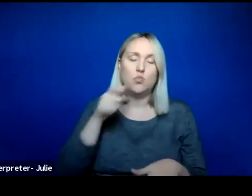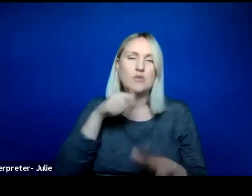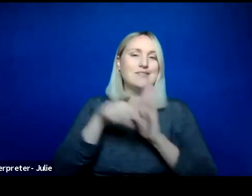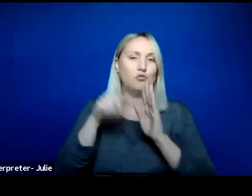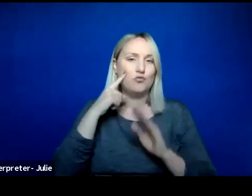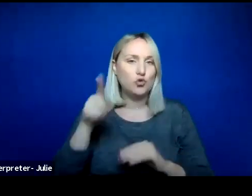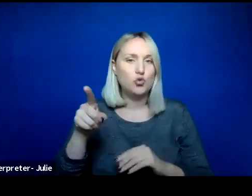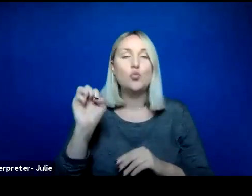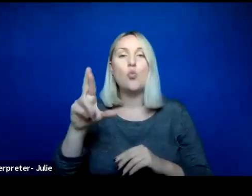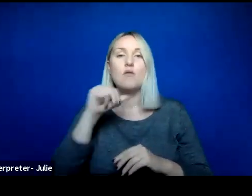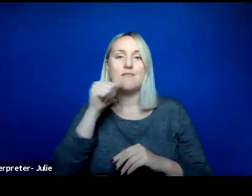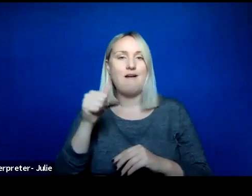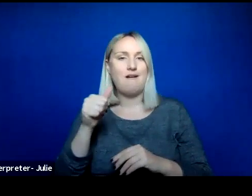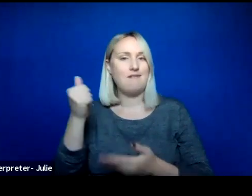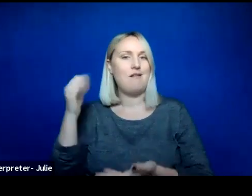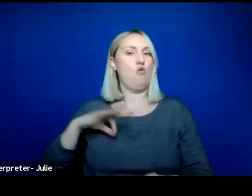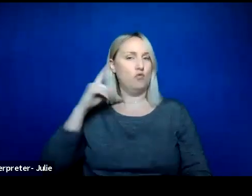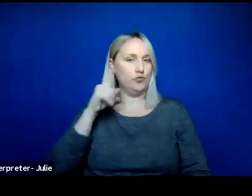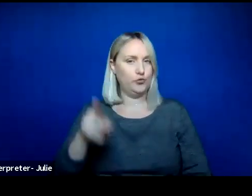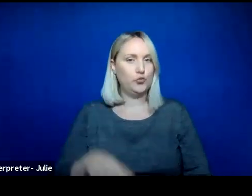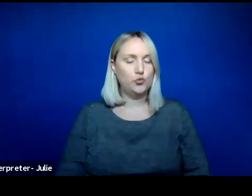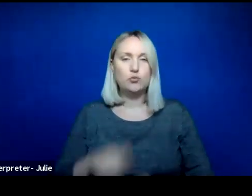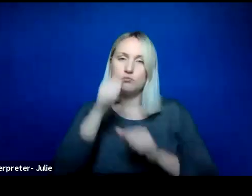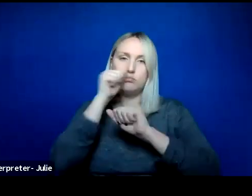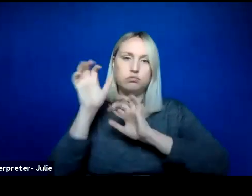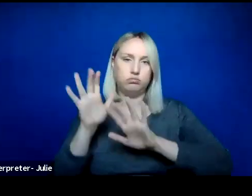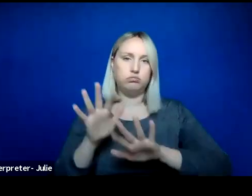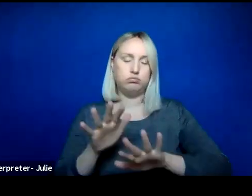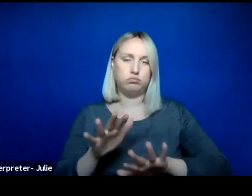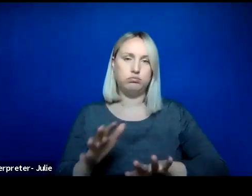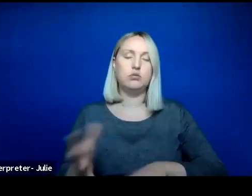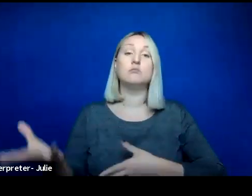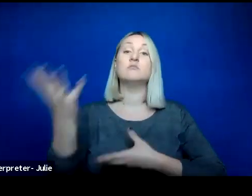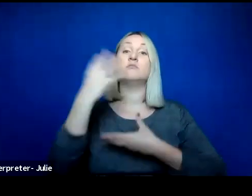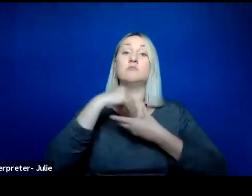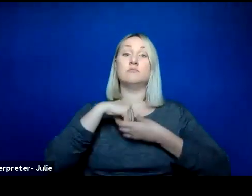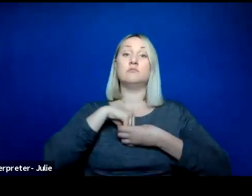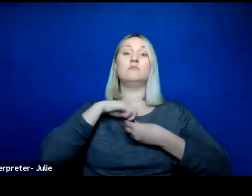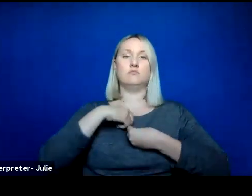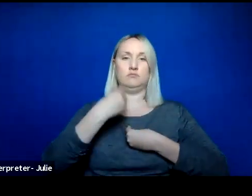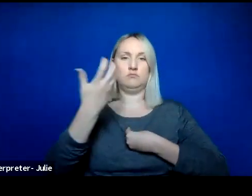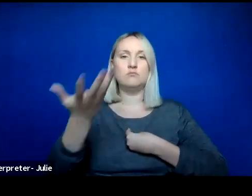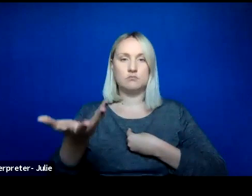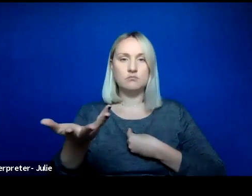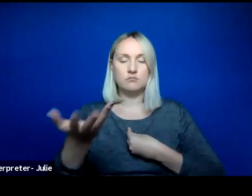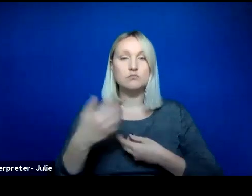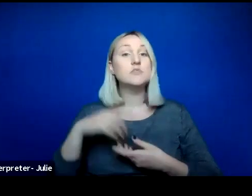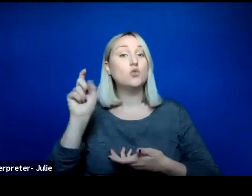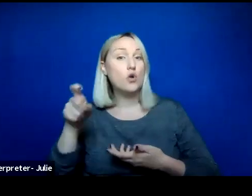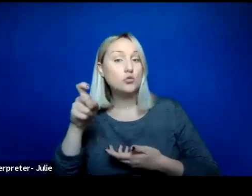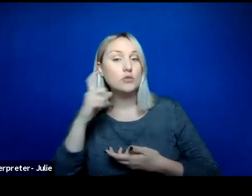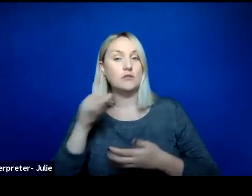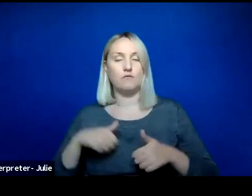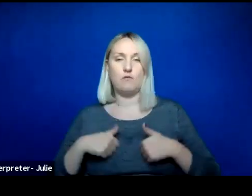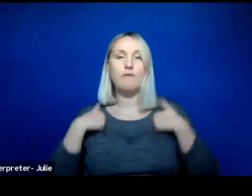negative or what is unhelpful to you. Breathe in on purpose what you need for life,